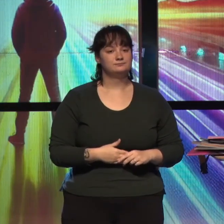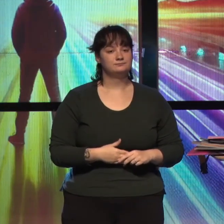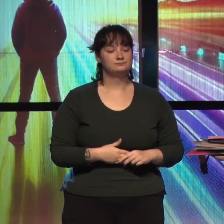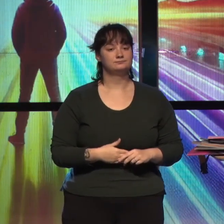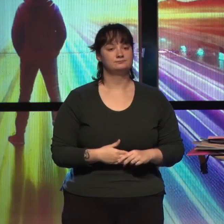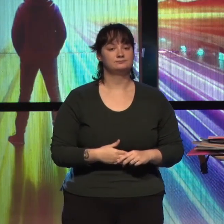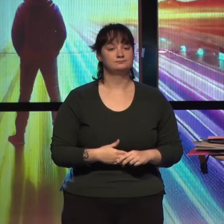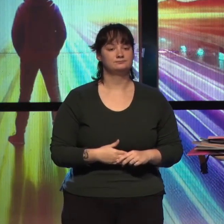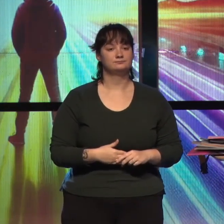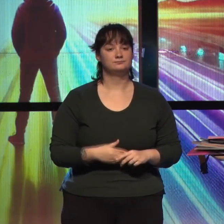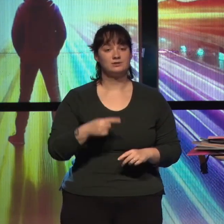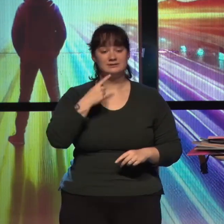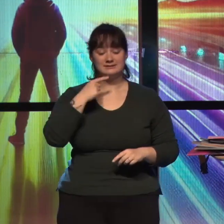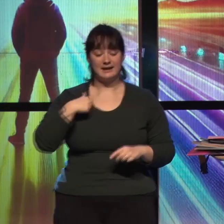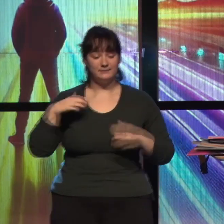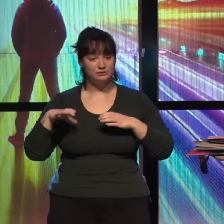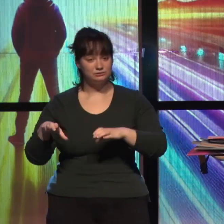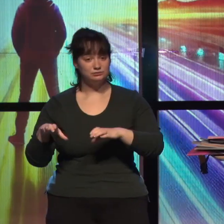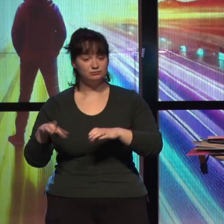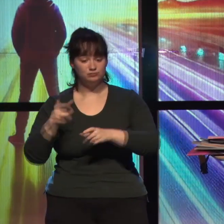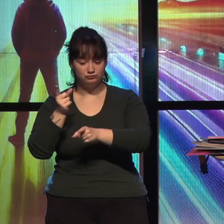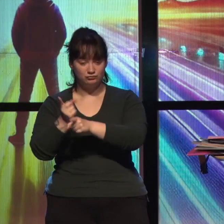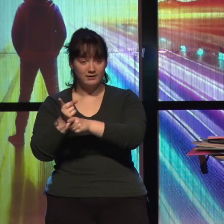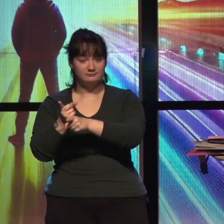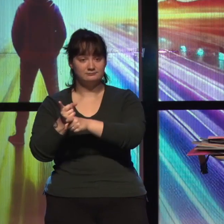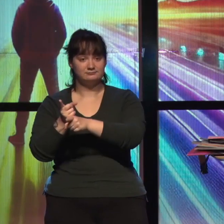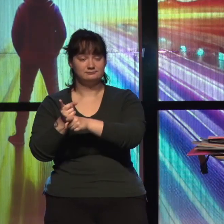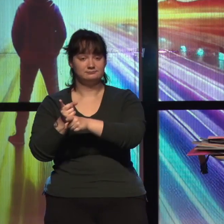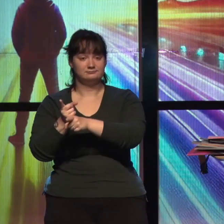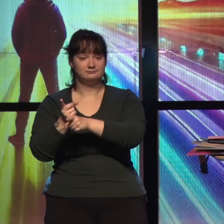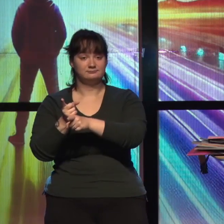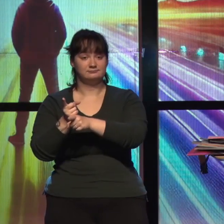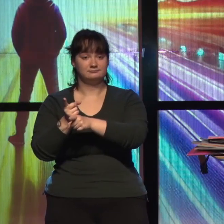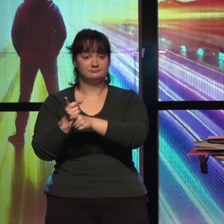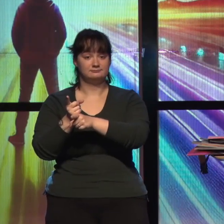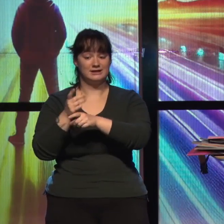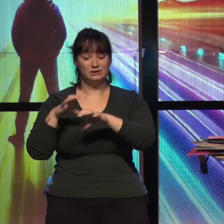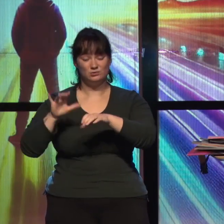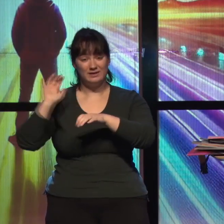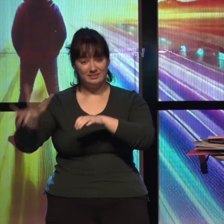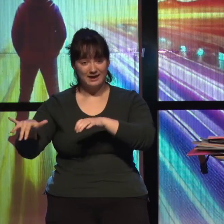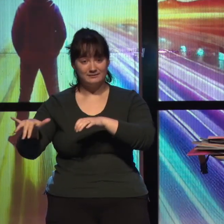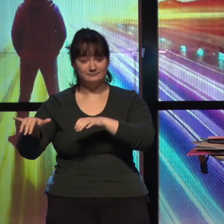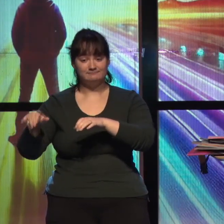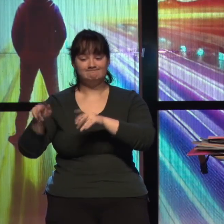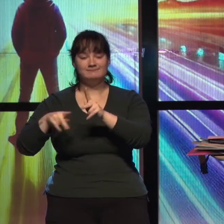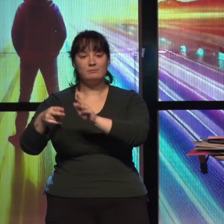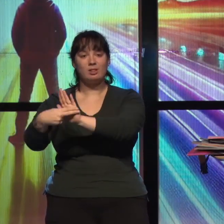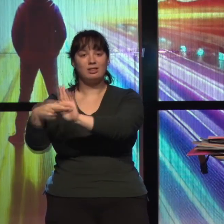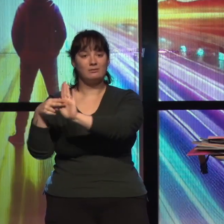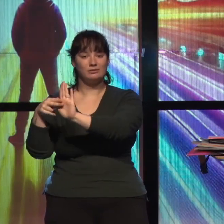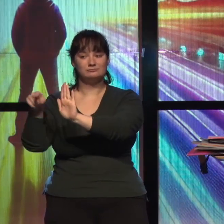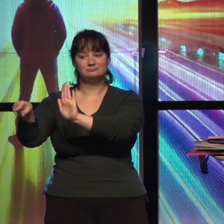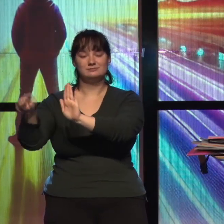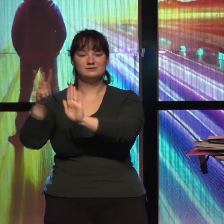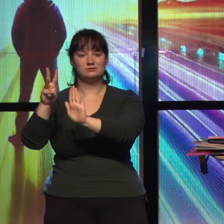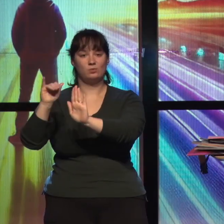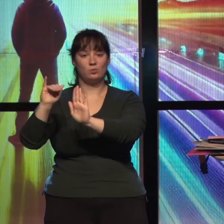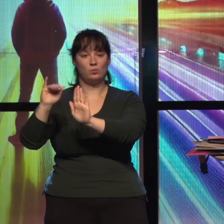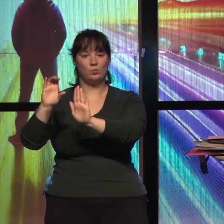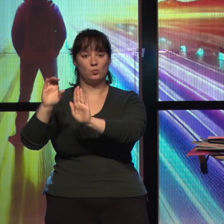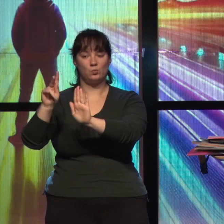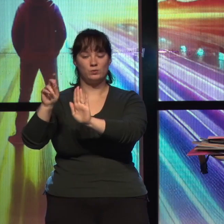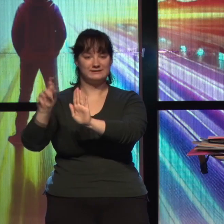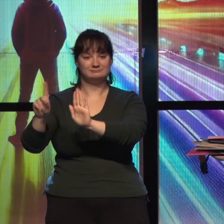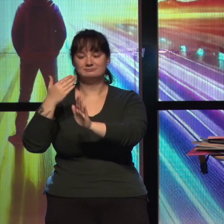right. And her doing what's right leads her to be labeled wicked. While Glinda sticks with